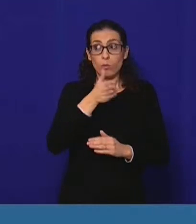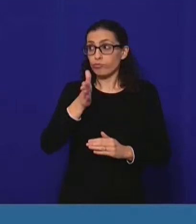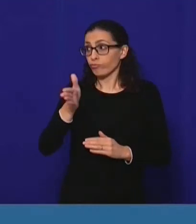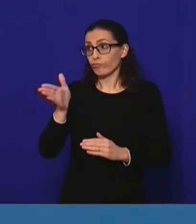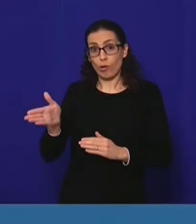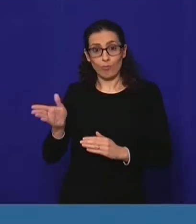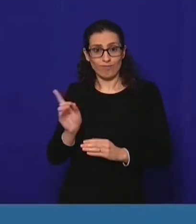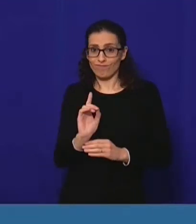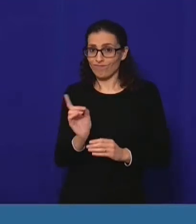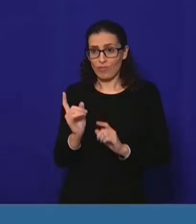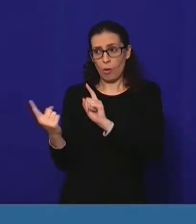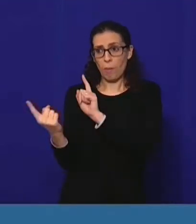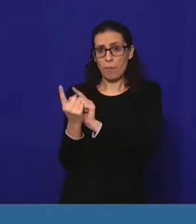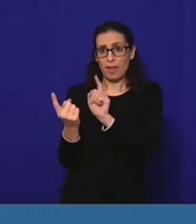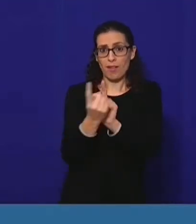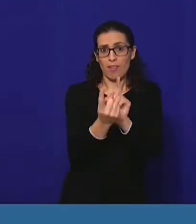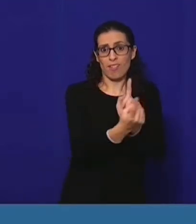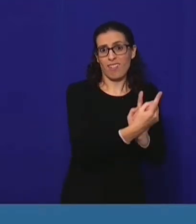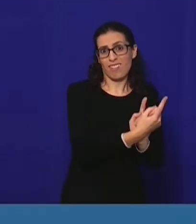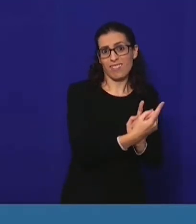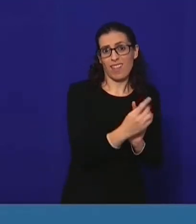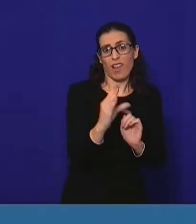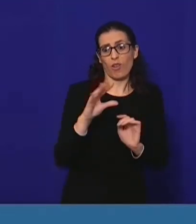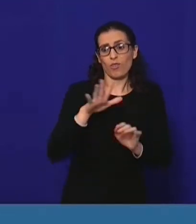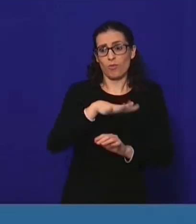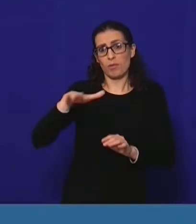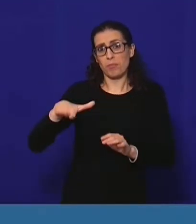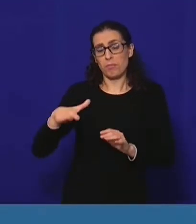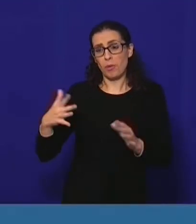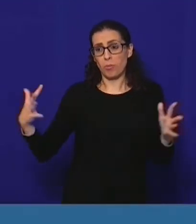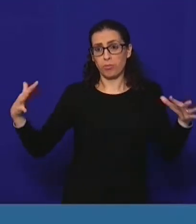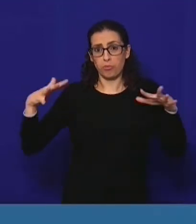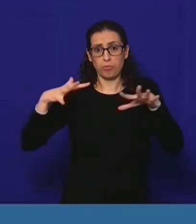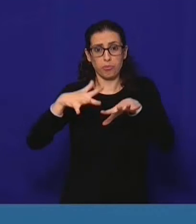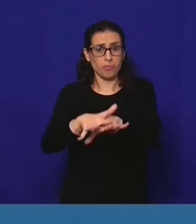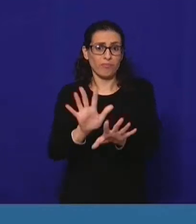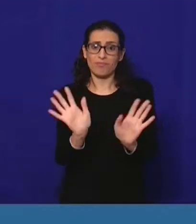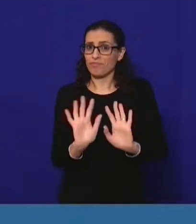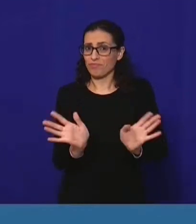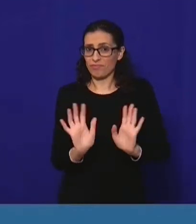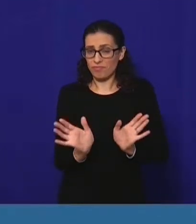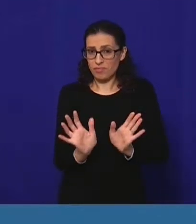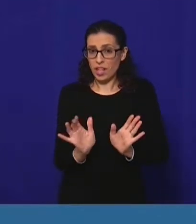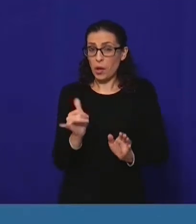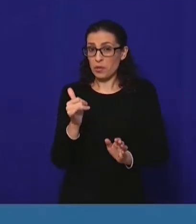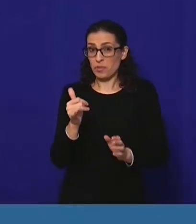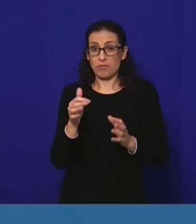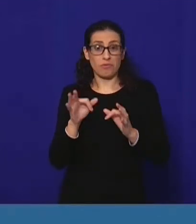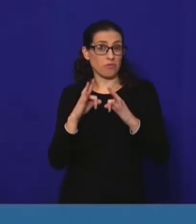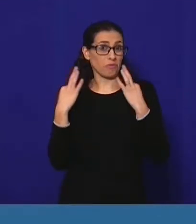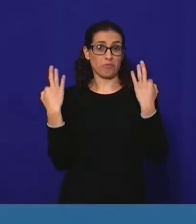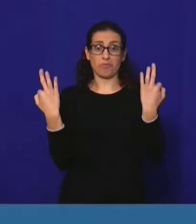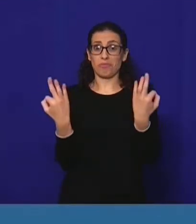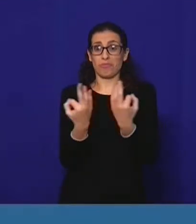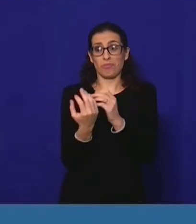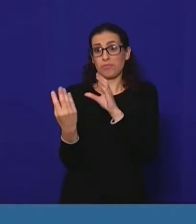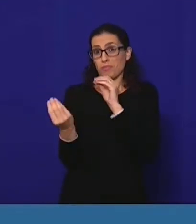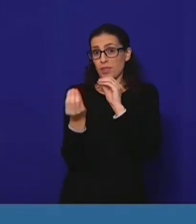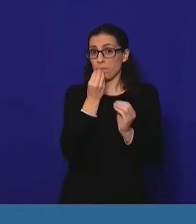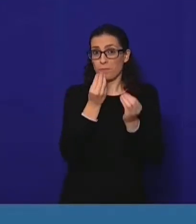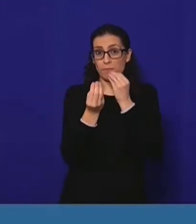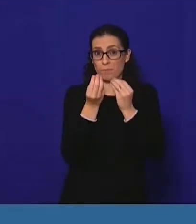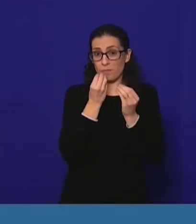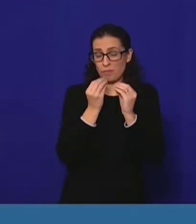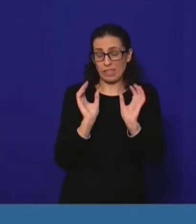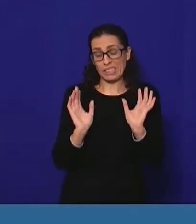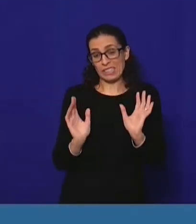avoid meeting other people, to avoid any crowds, and also if you're planning family meals, it is important